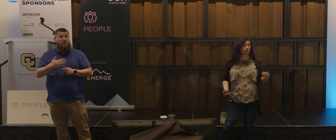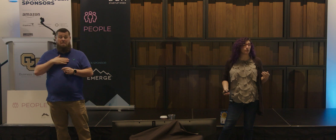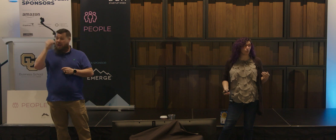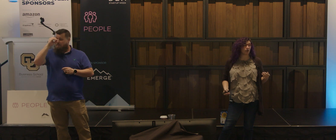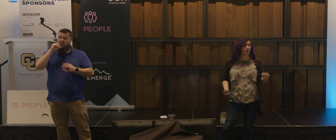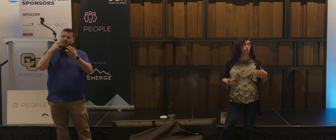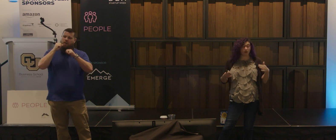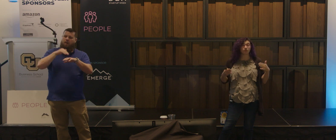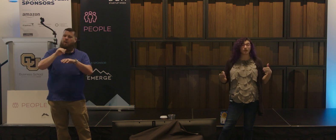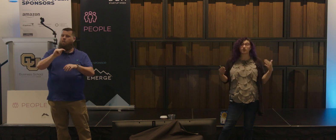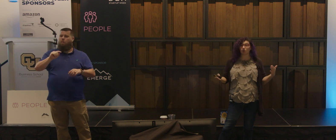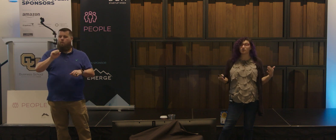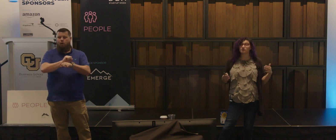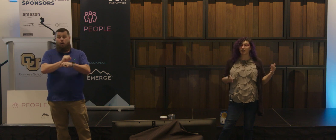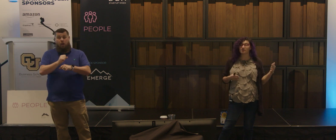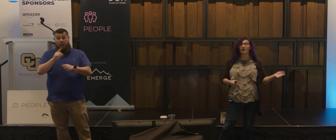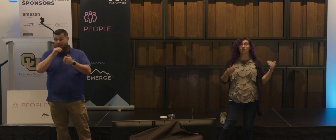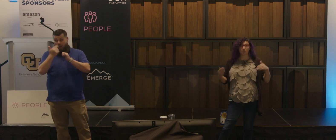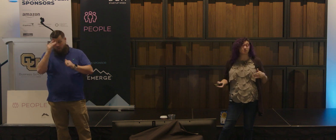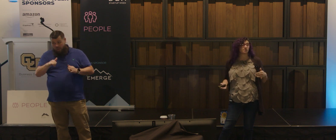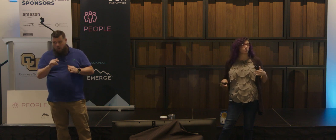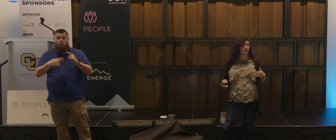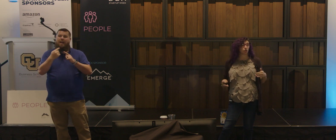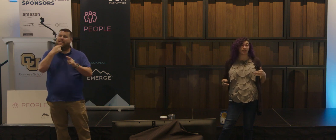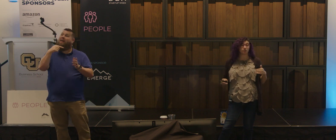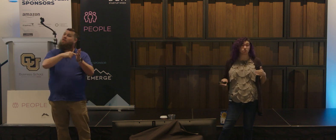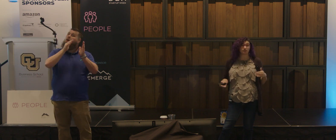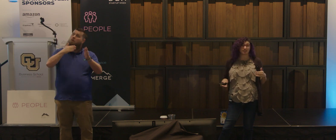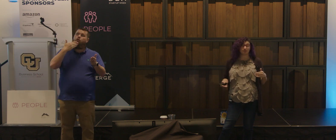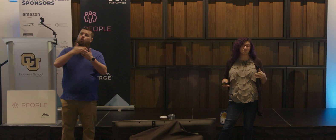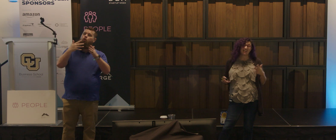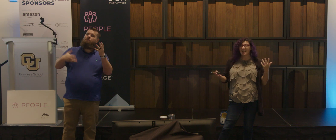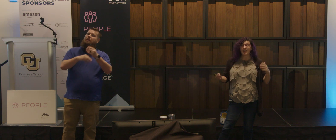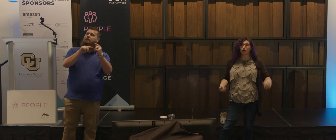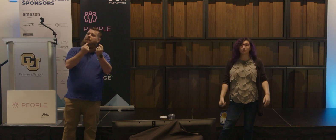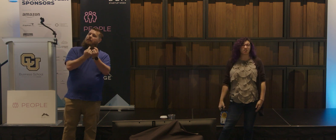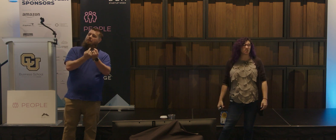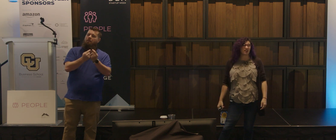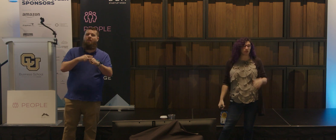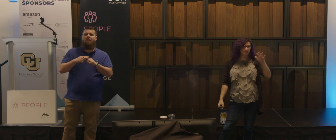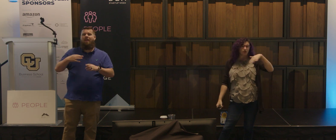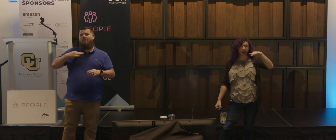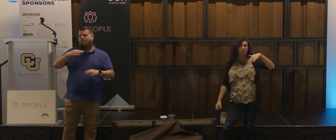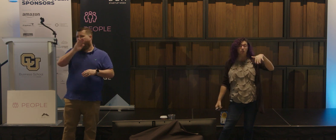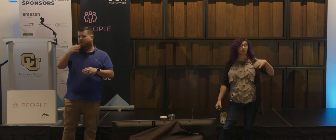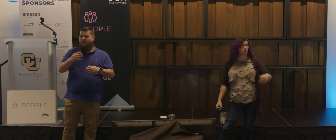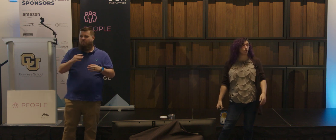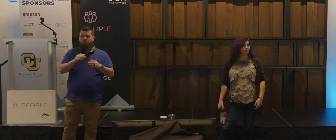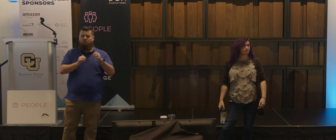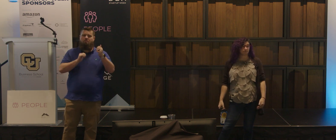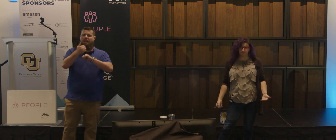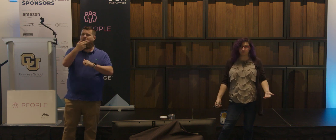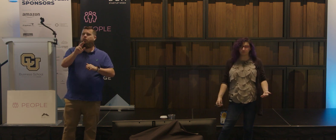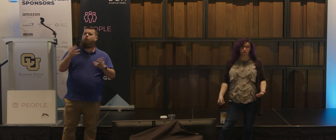not valued at work. And one of the ways I know this is when I say this person would make a great addition to the team and their application never gets out of the HR black